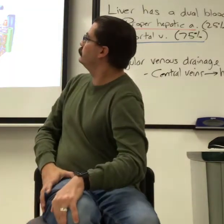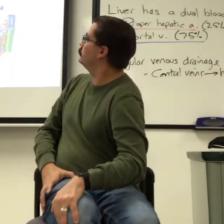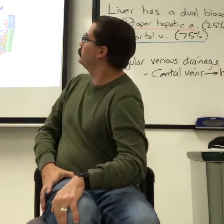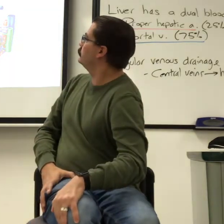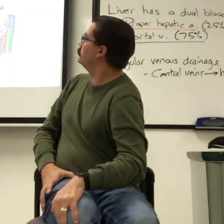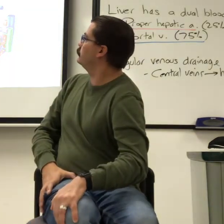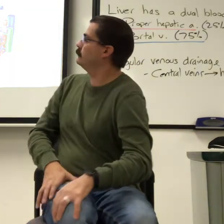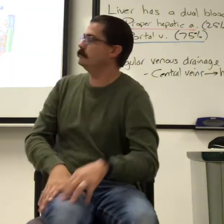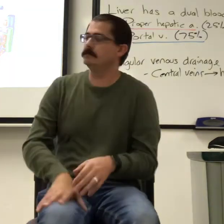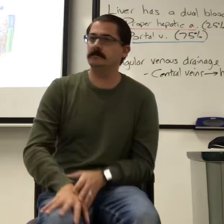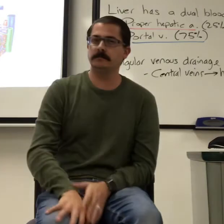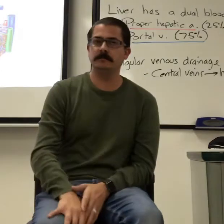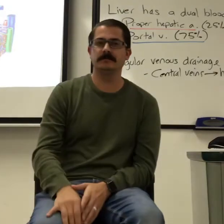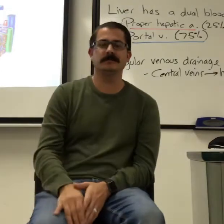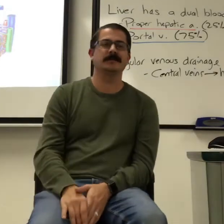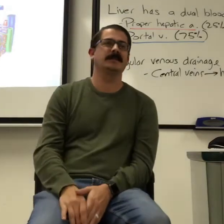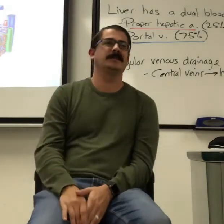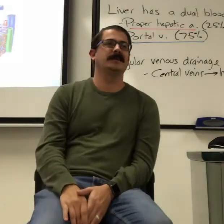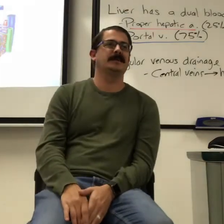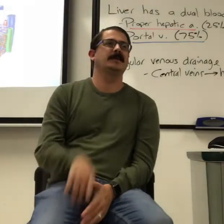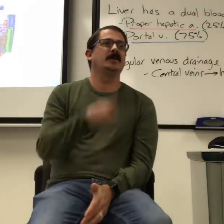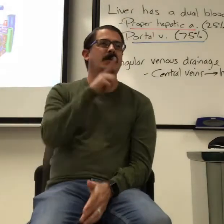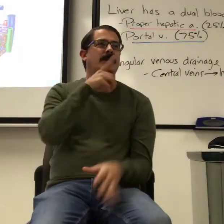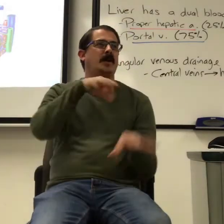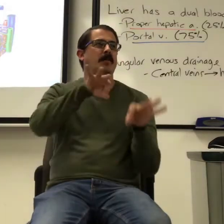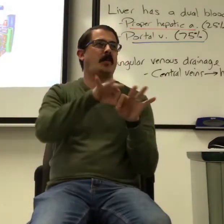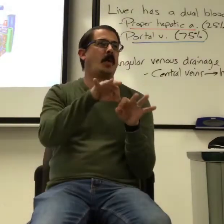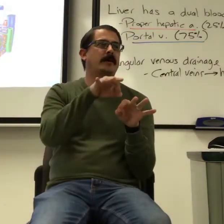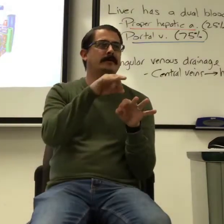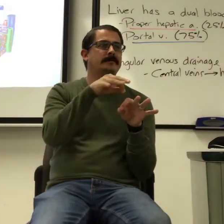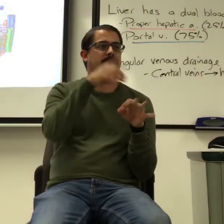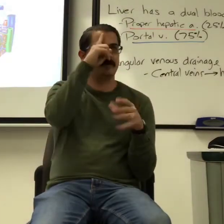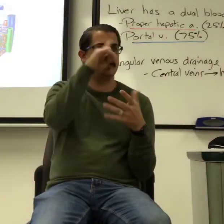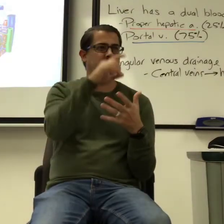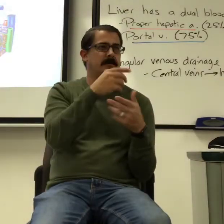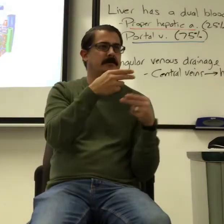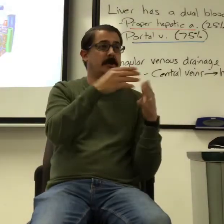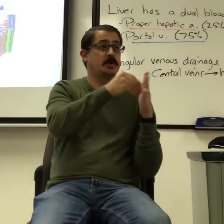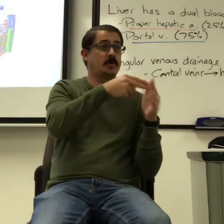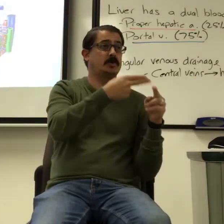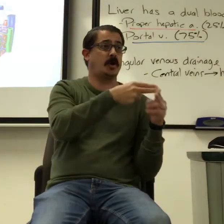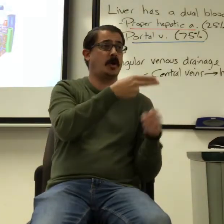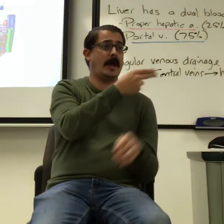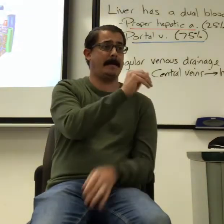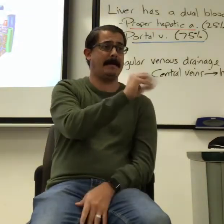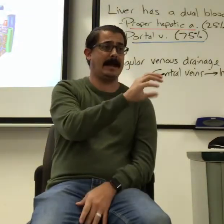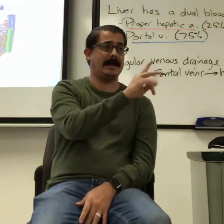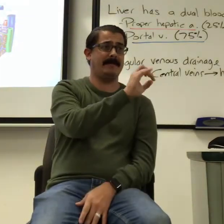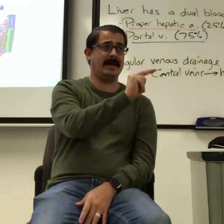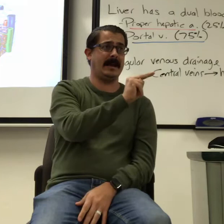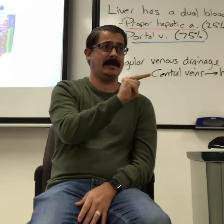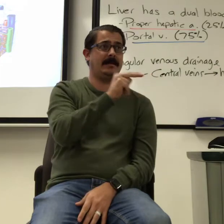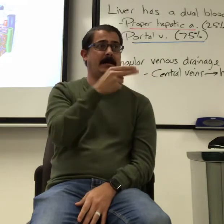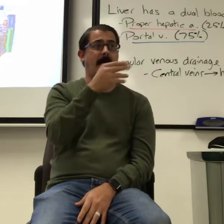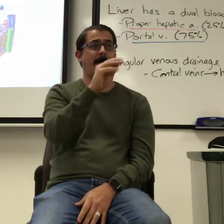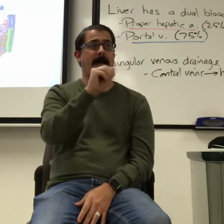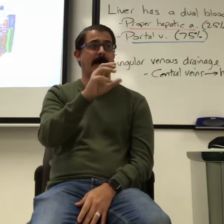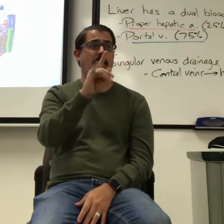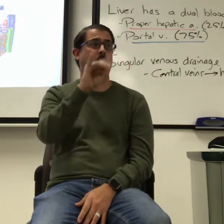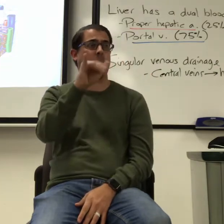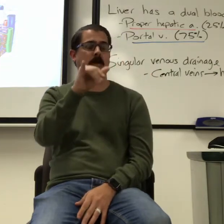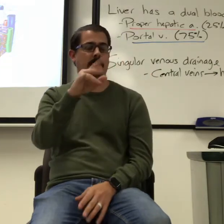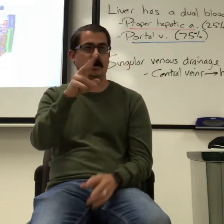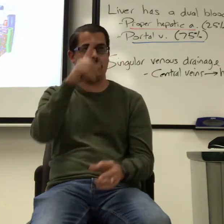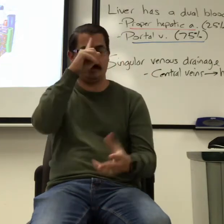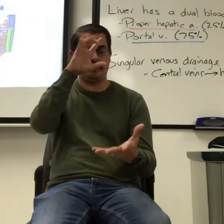I guess the main confusion is students call portal vein hepatic vein. Or you don't even know what's what. You just put something because you don't